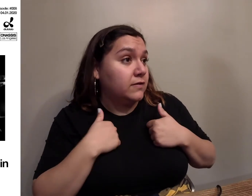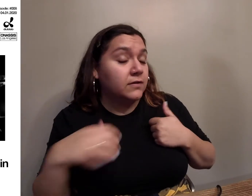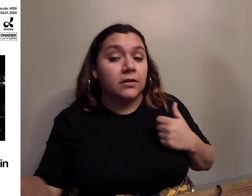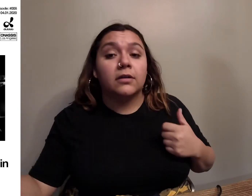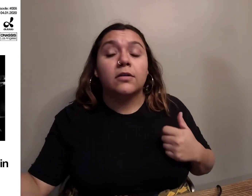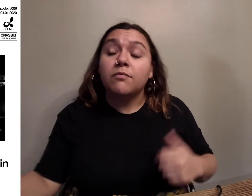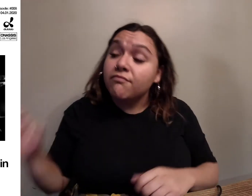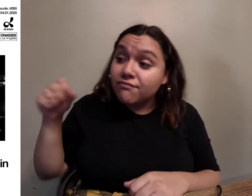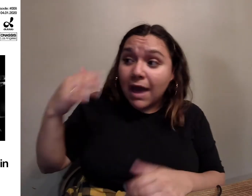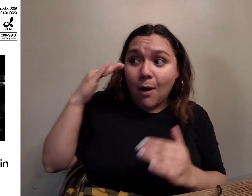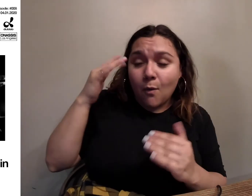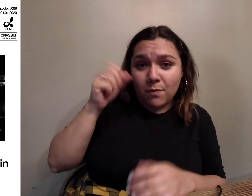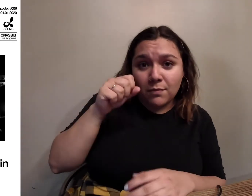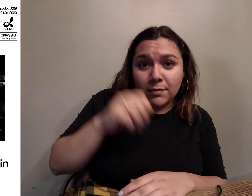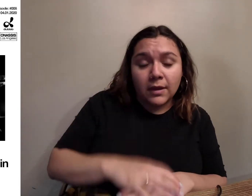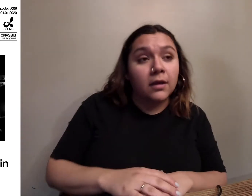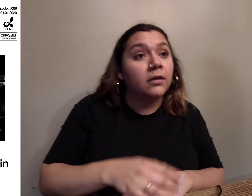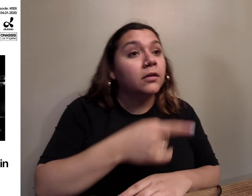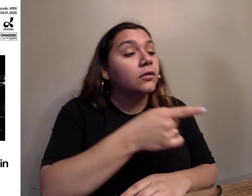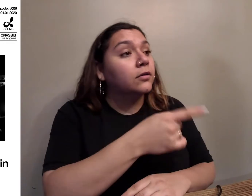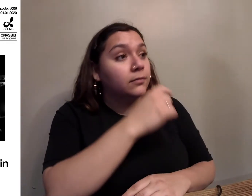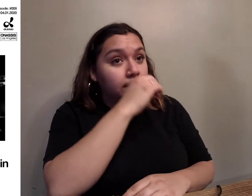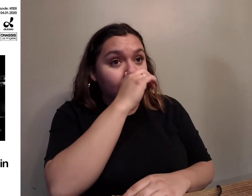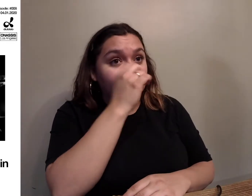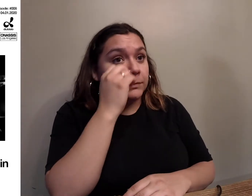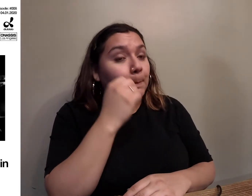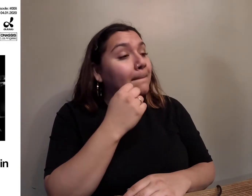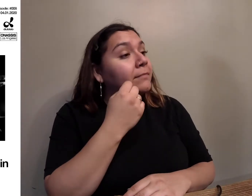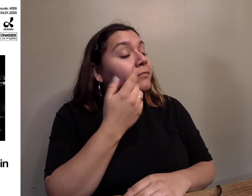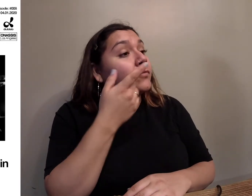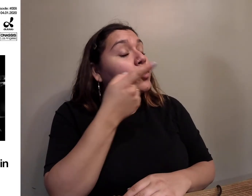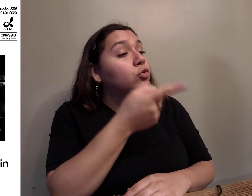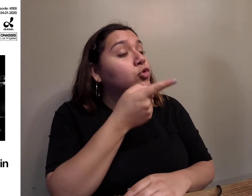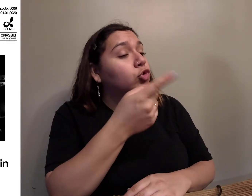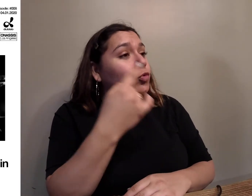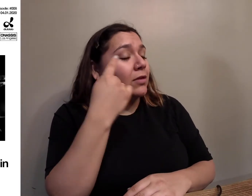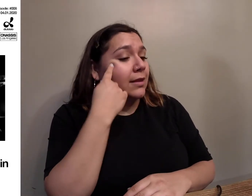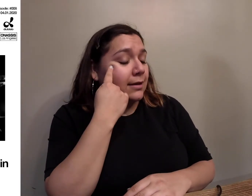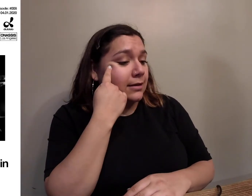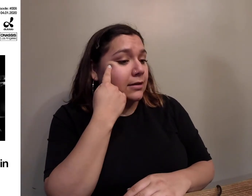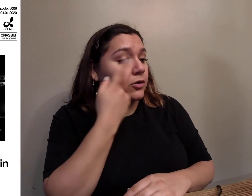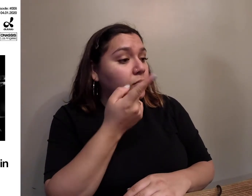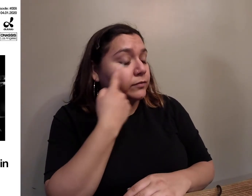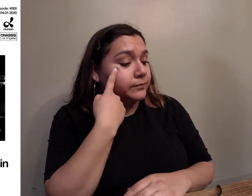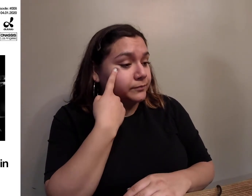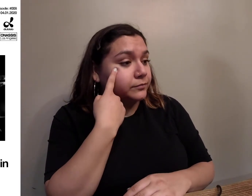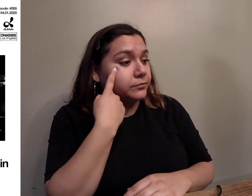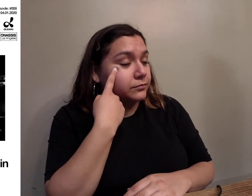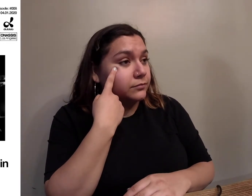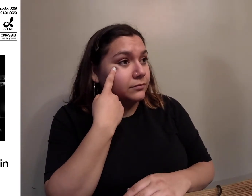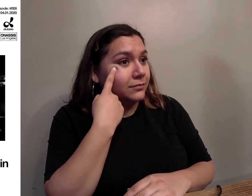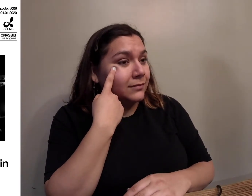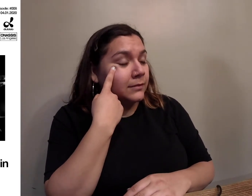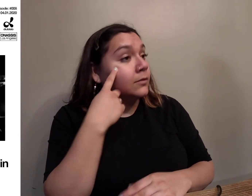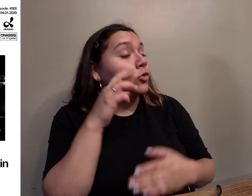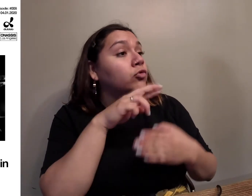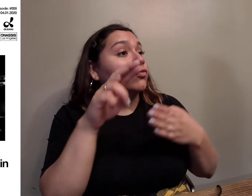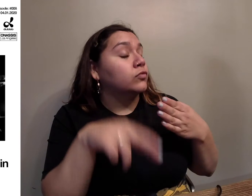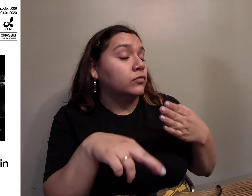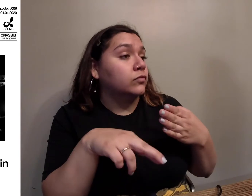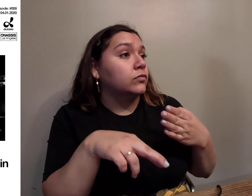and what it. I hope so. Do you? I hope so. So do you think the outcome